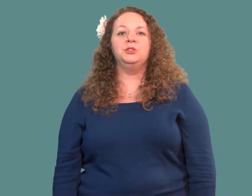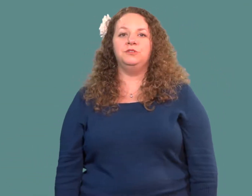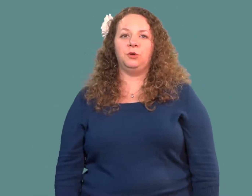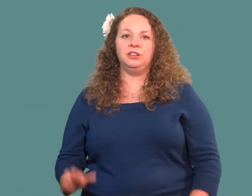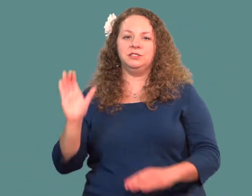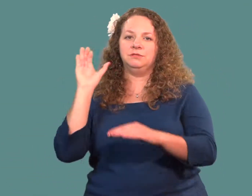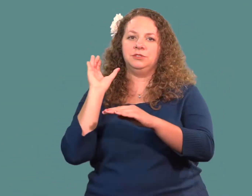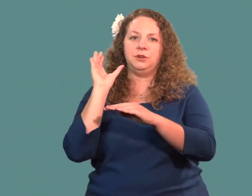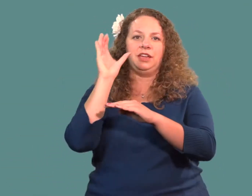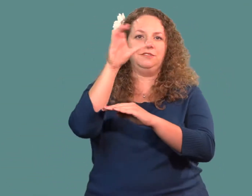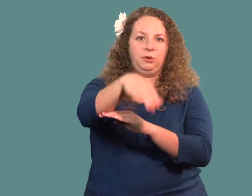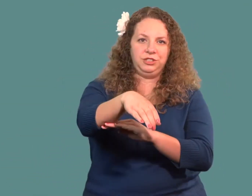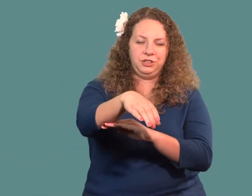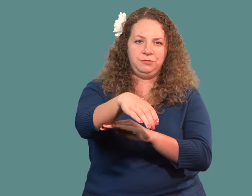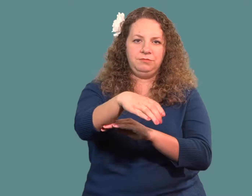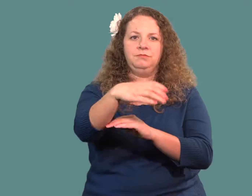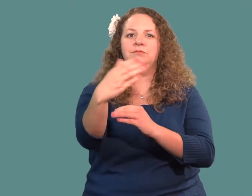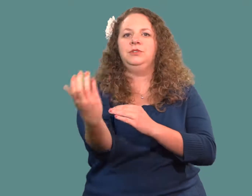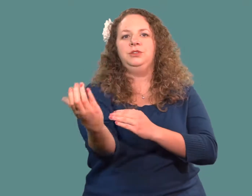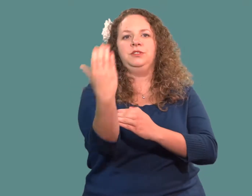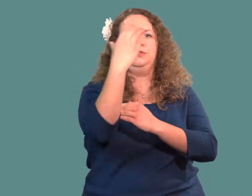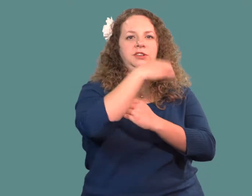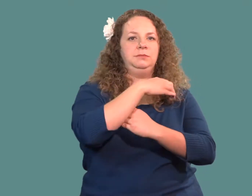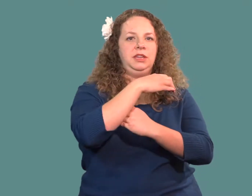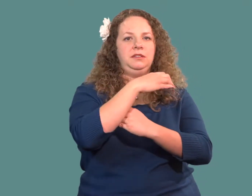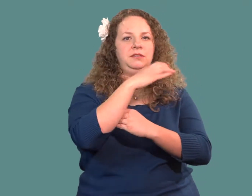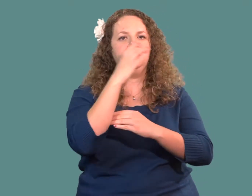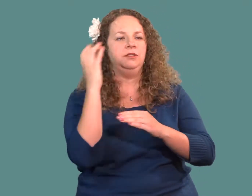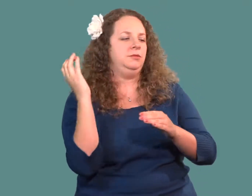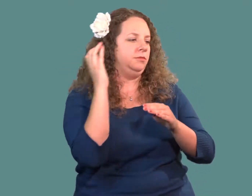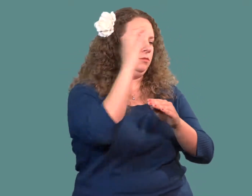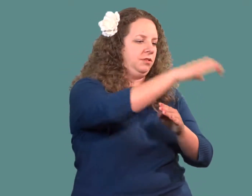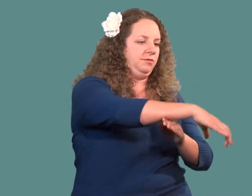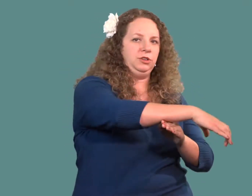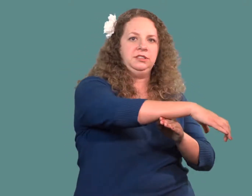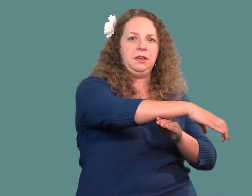To force, so I can force you, you can force me, can force them.